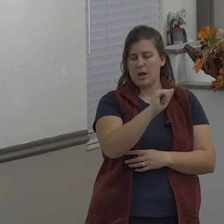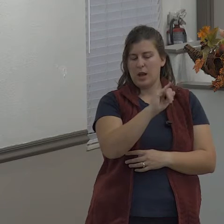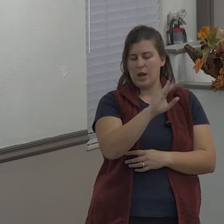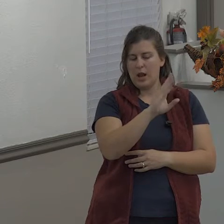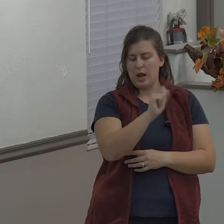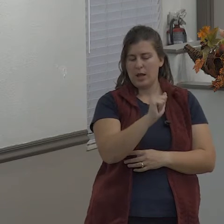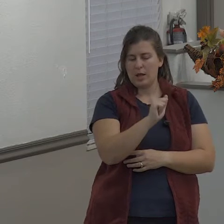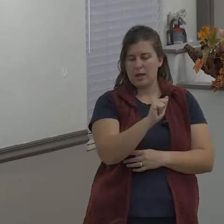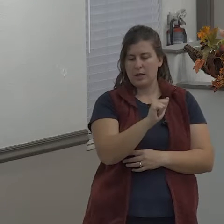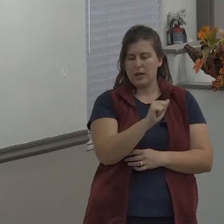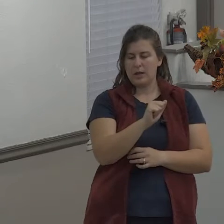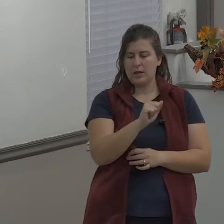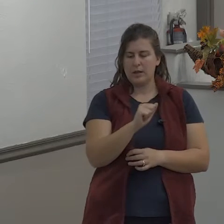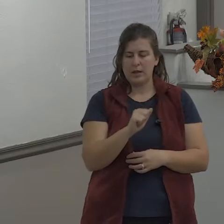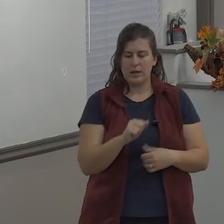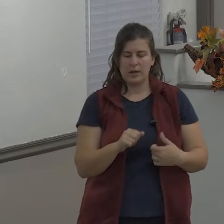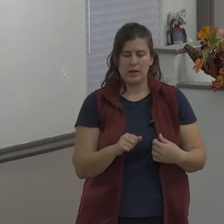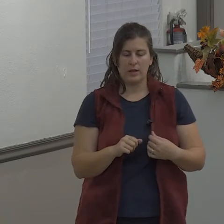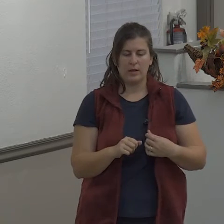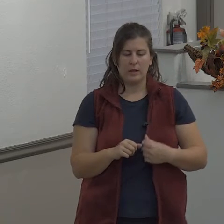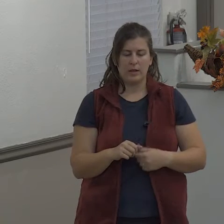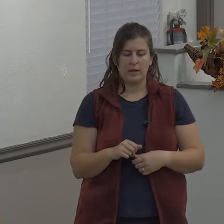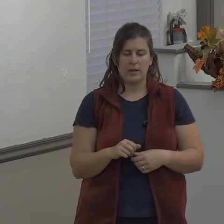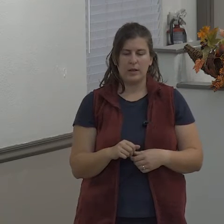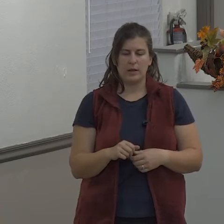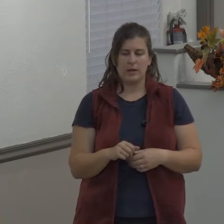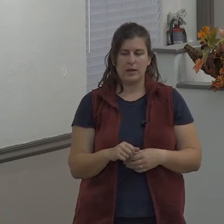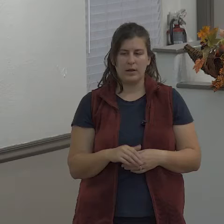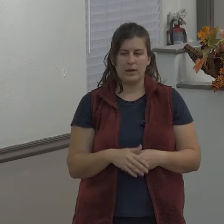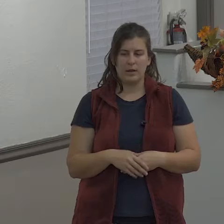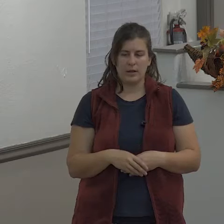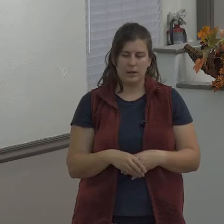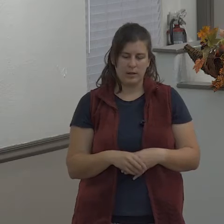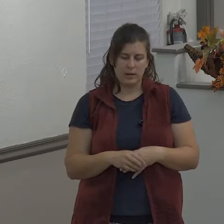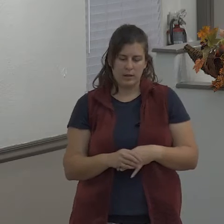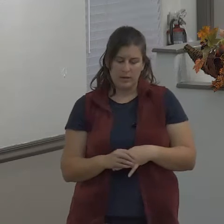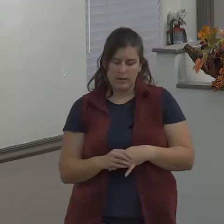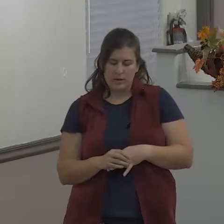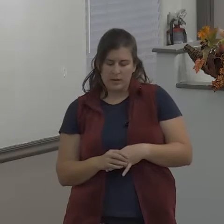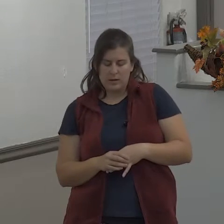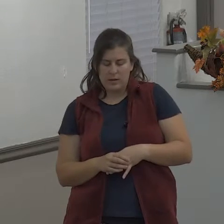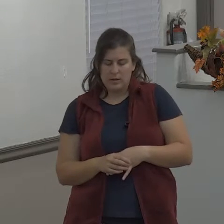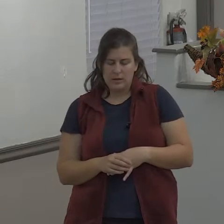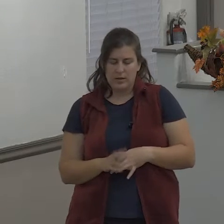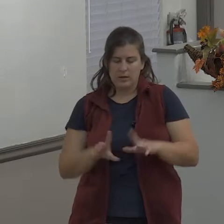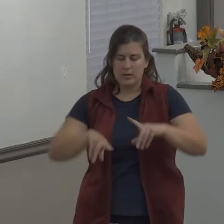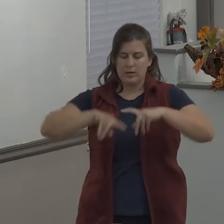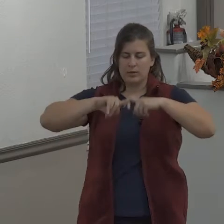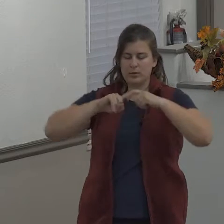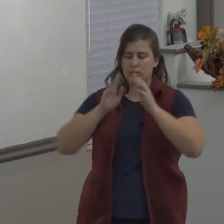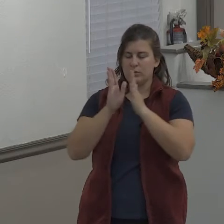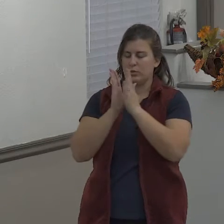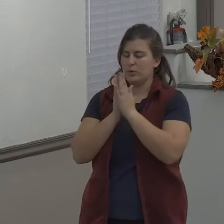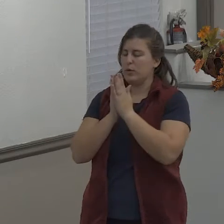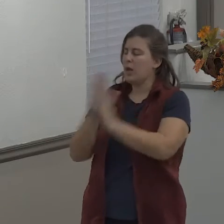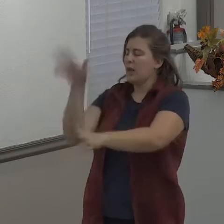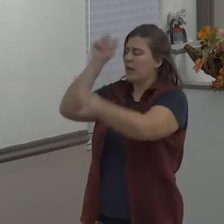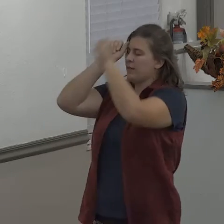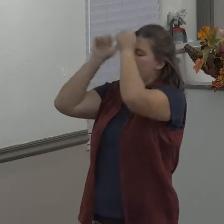Crescens to Galatia, Titus unto Dalmatia."